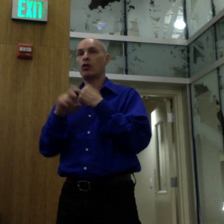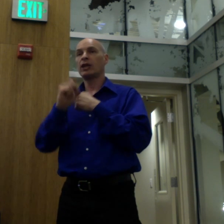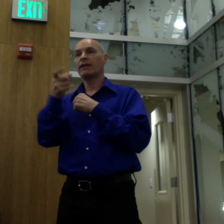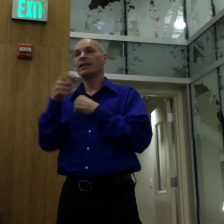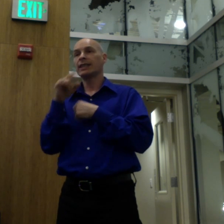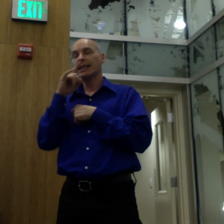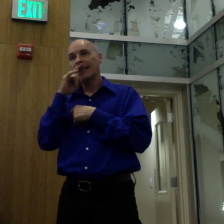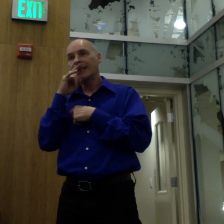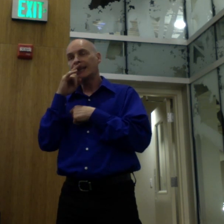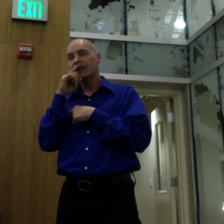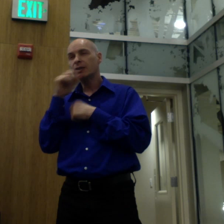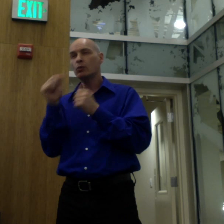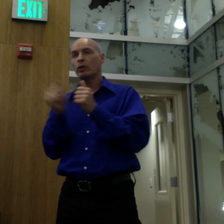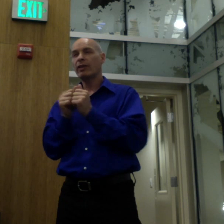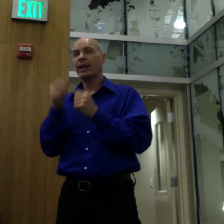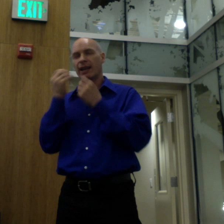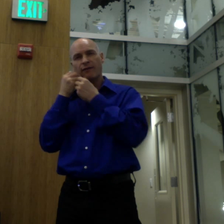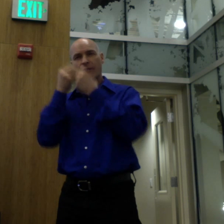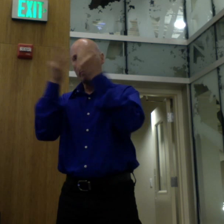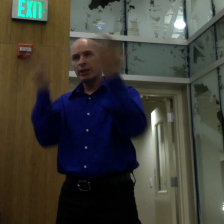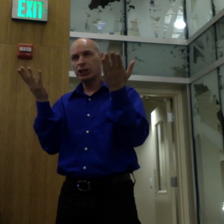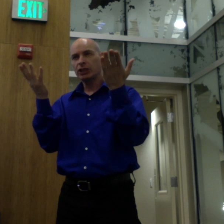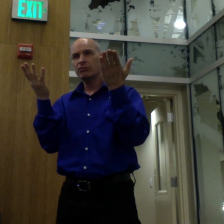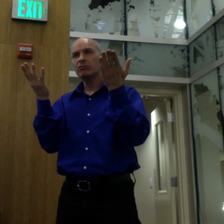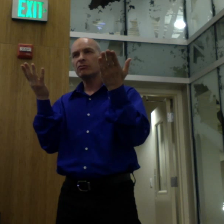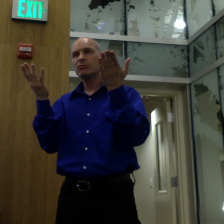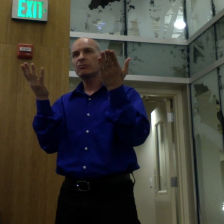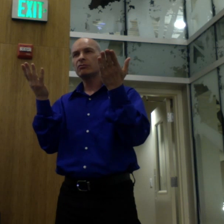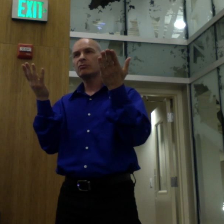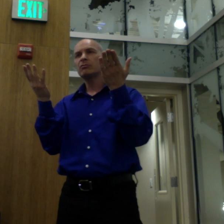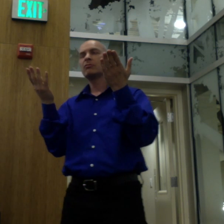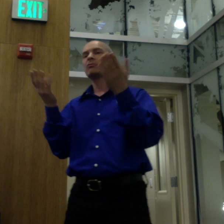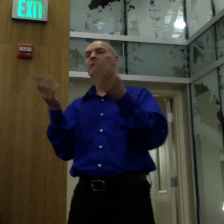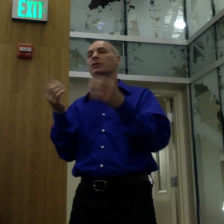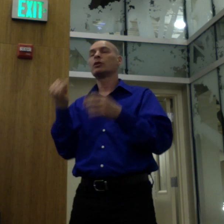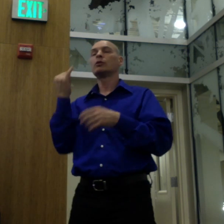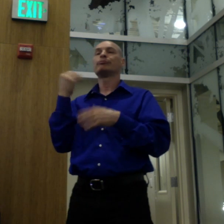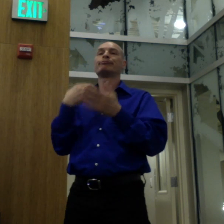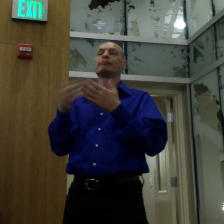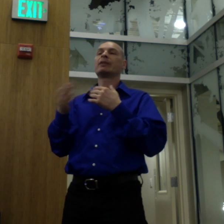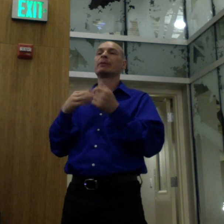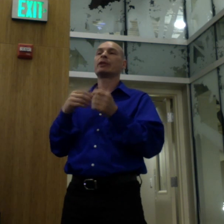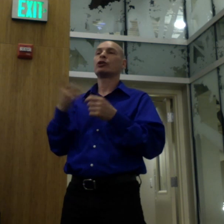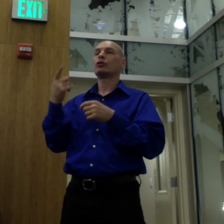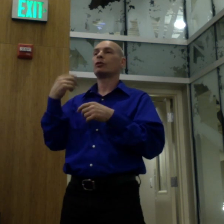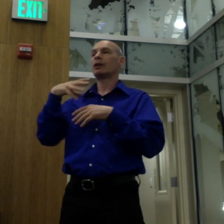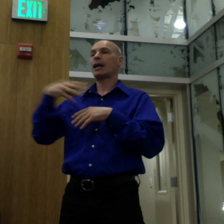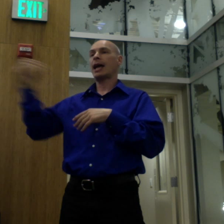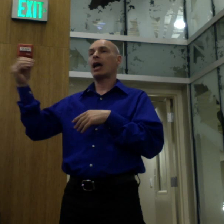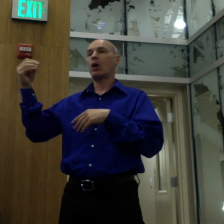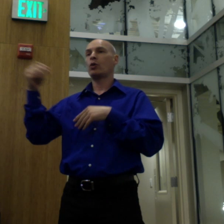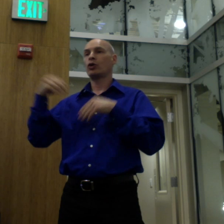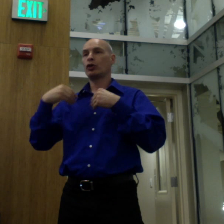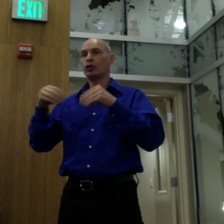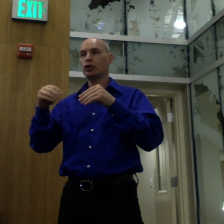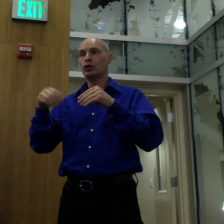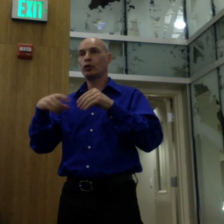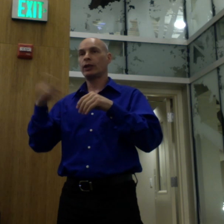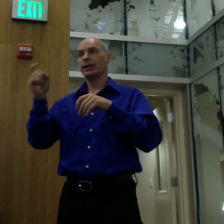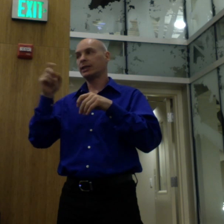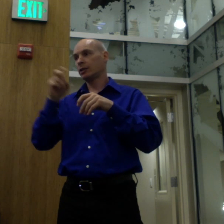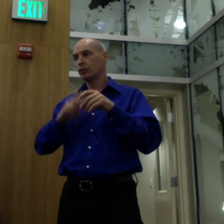information. Let's say you're out at the grocery store and you need to get